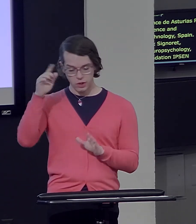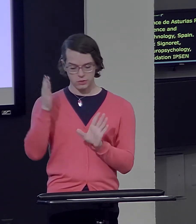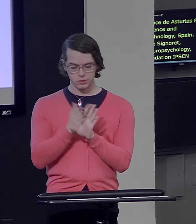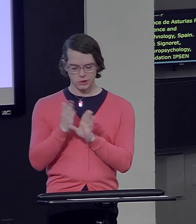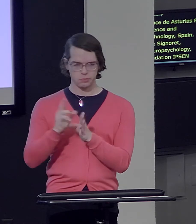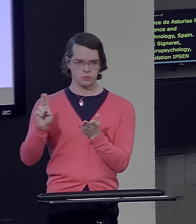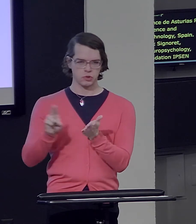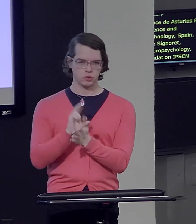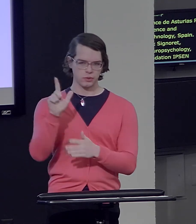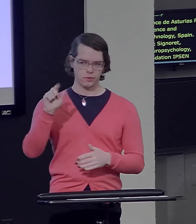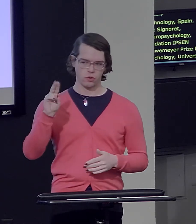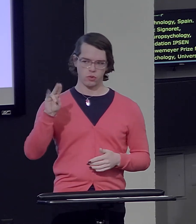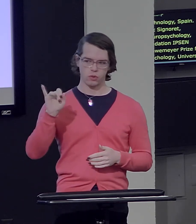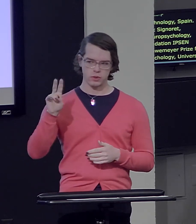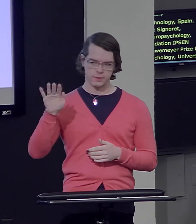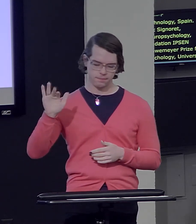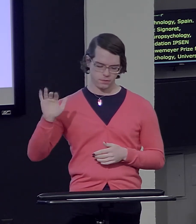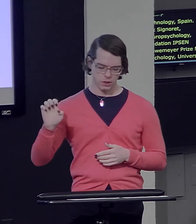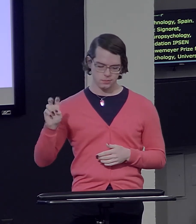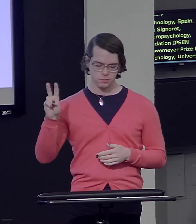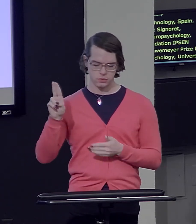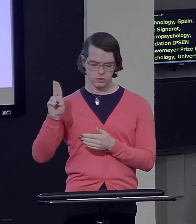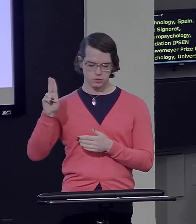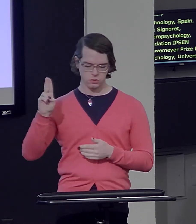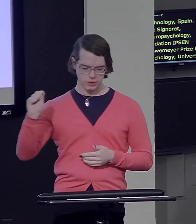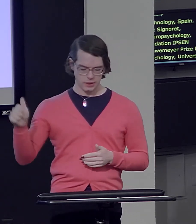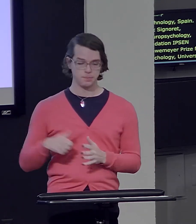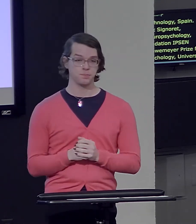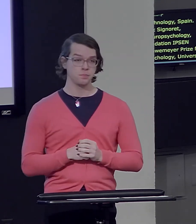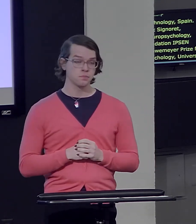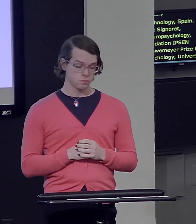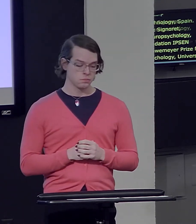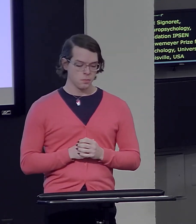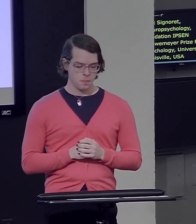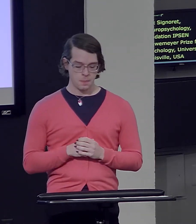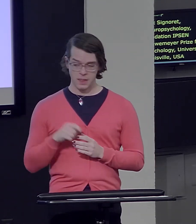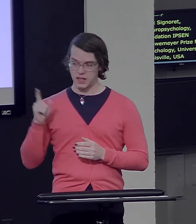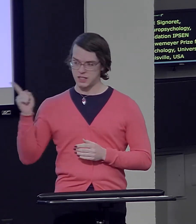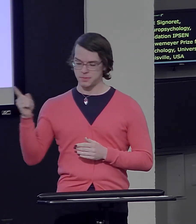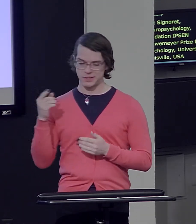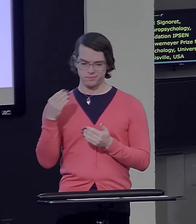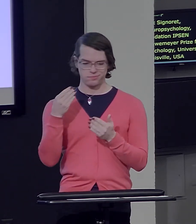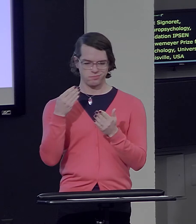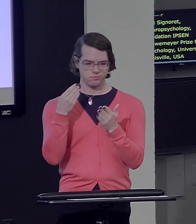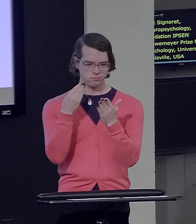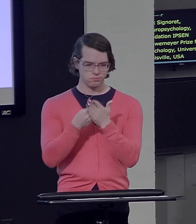and the Gromeyer Prize for Psychology, University of Louisville, USA.